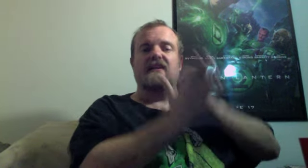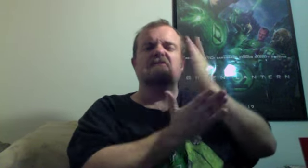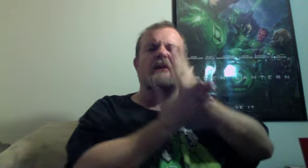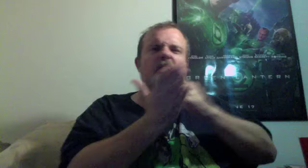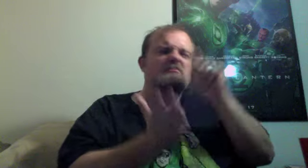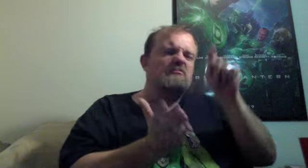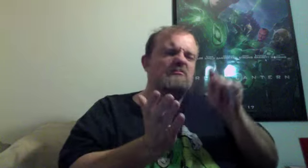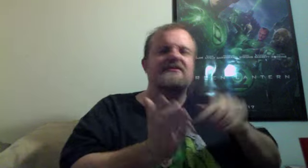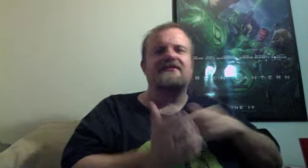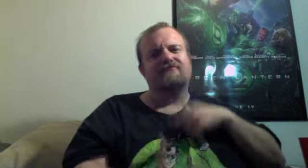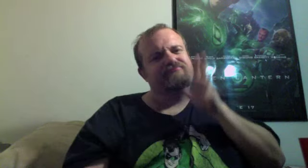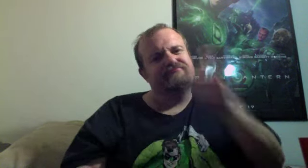grinding metal.